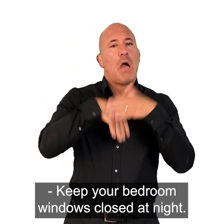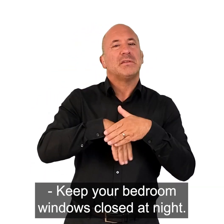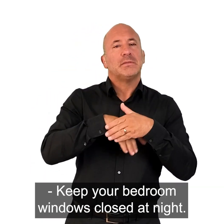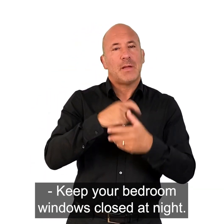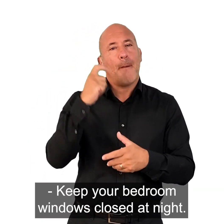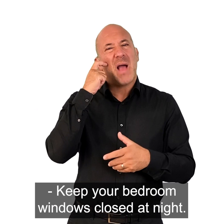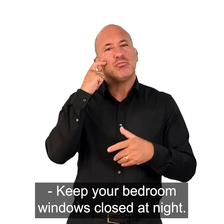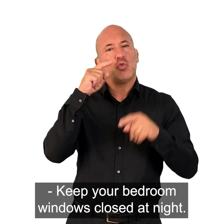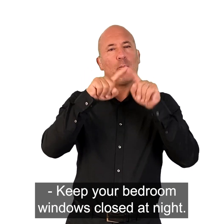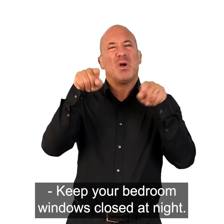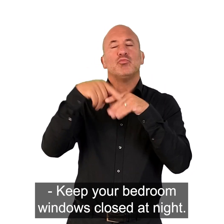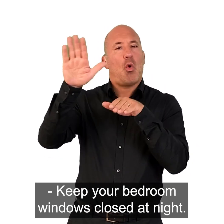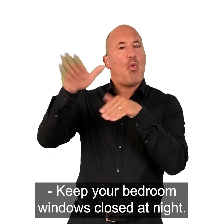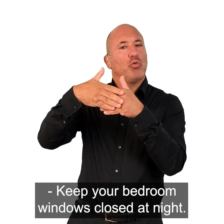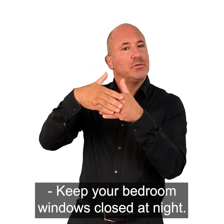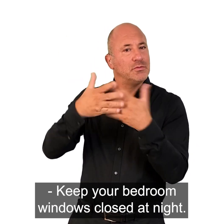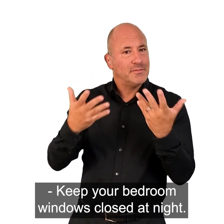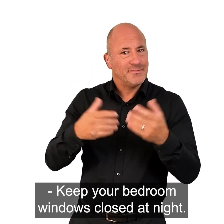Keep your bedroom windows closed at night.